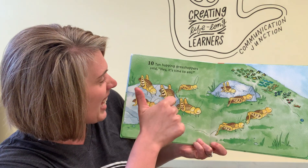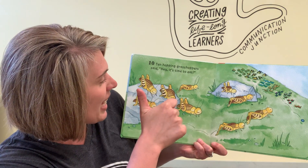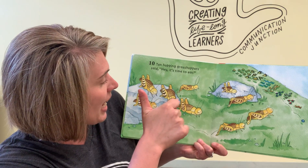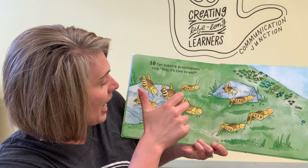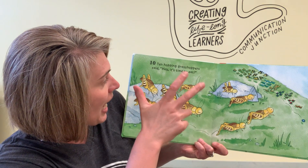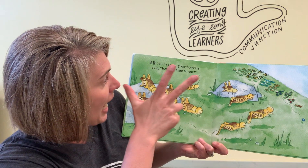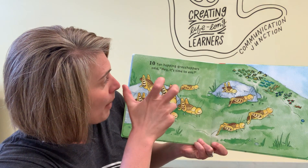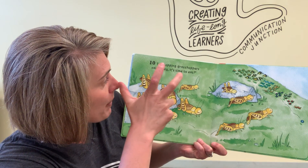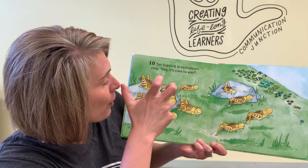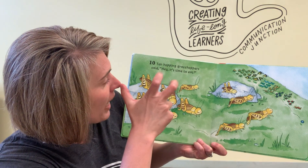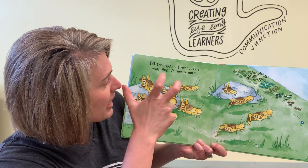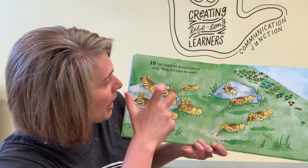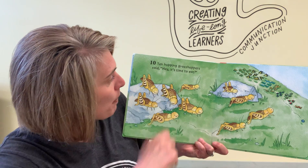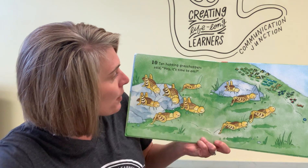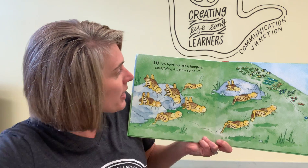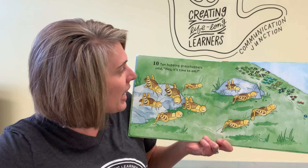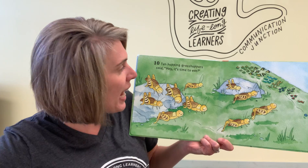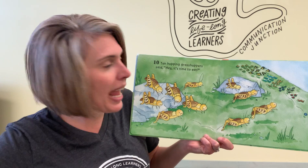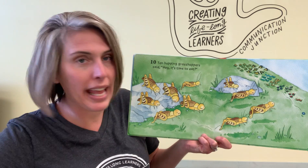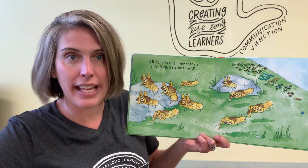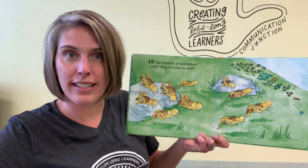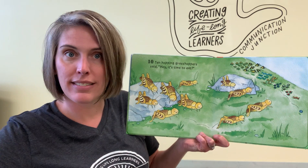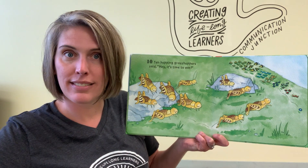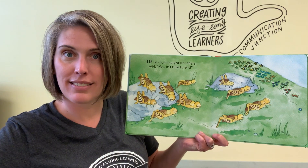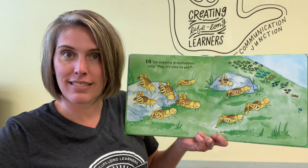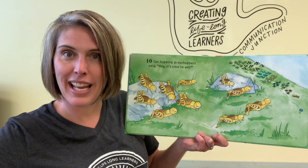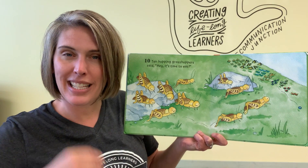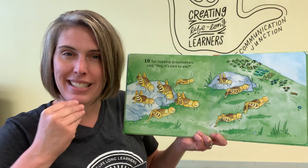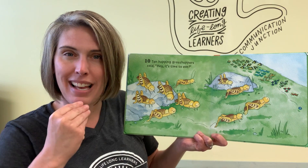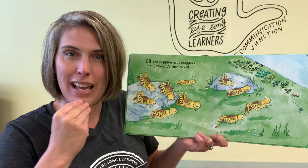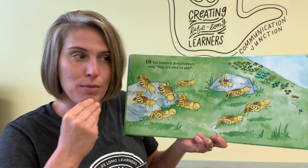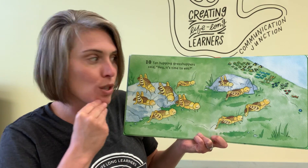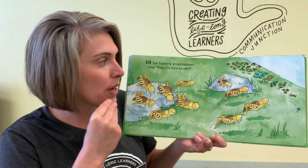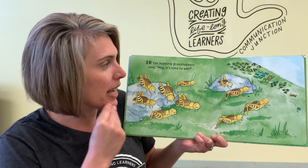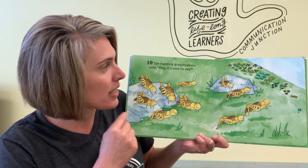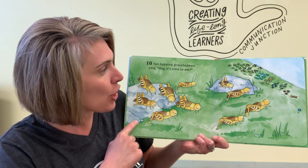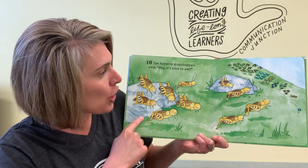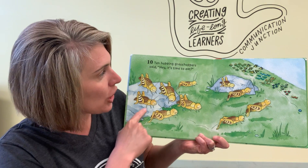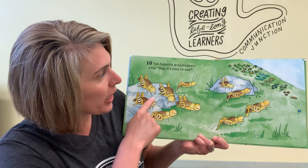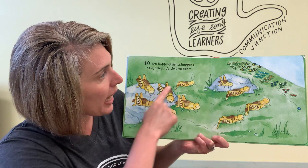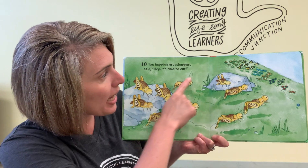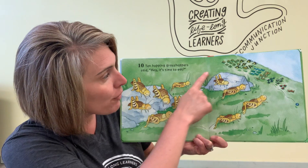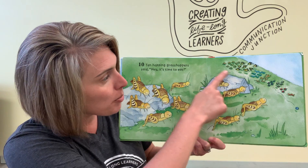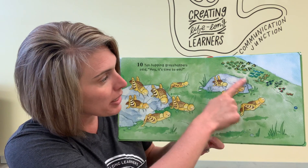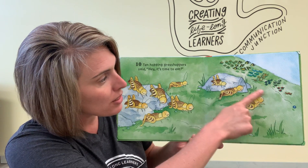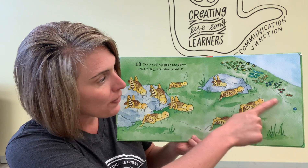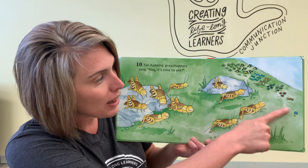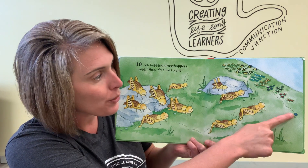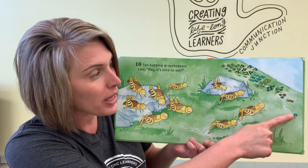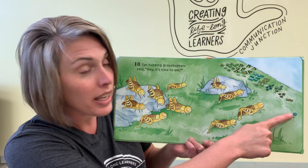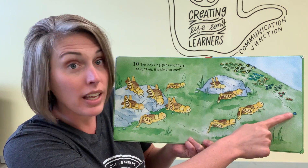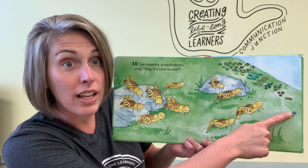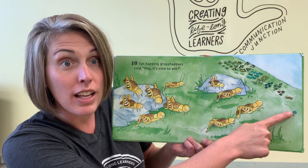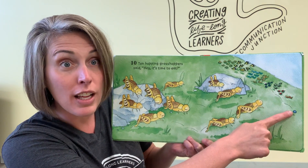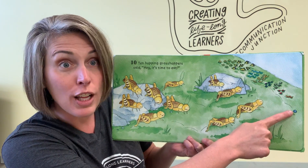10 hopping grasshoppers said, "Hey, it's time to eat. Look at everybody's following